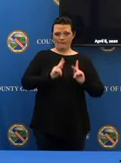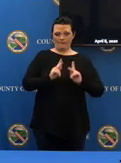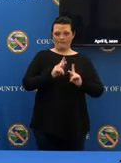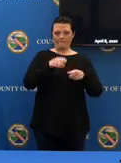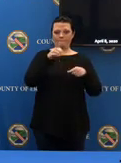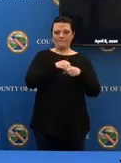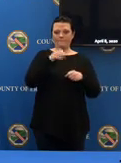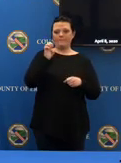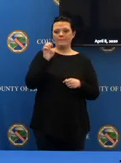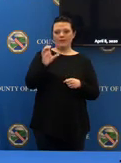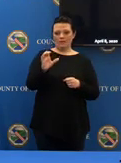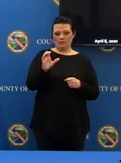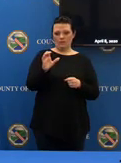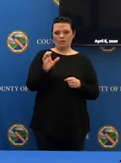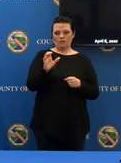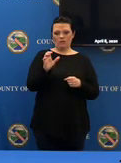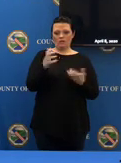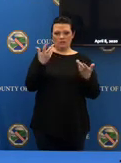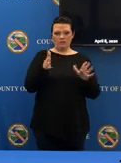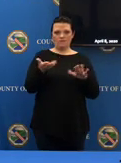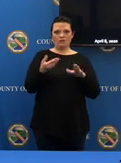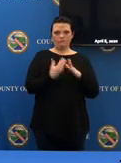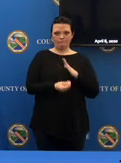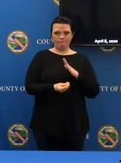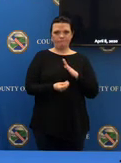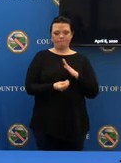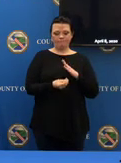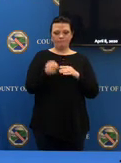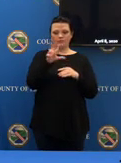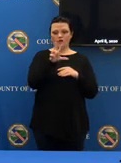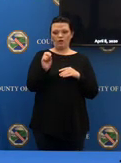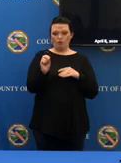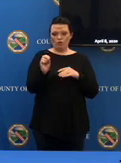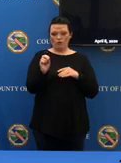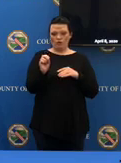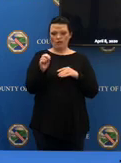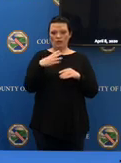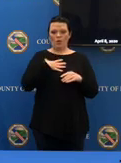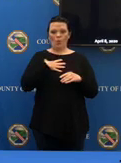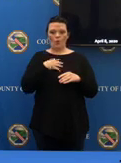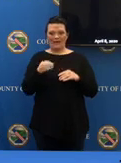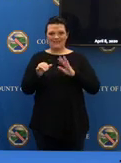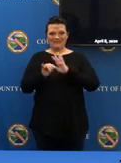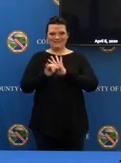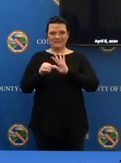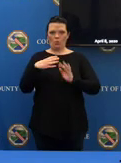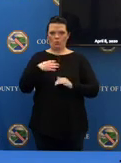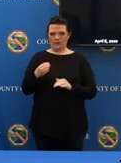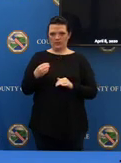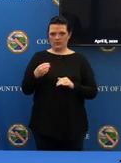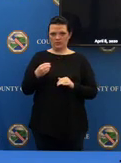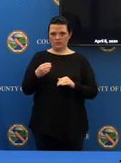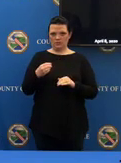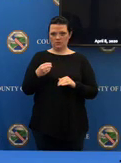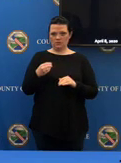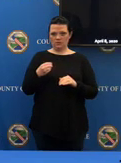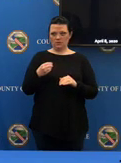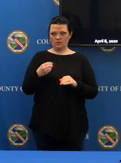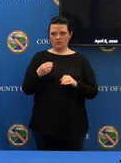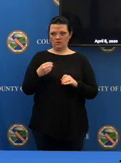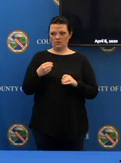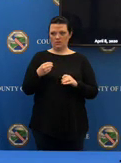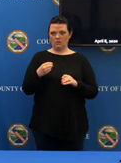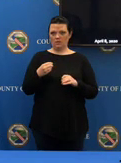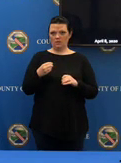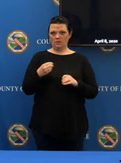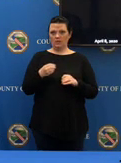Erie County that have passed, 30 of them are identified as white. And 15, I'm not exactly